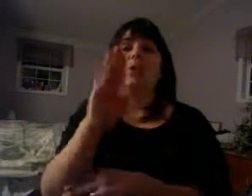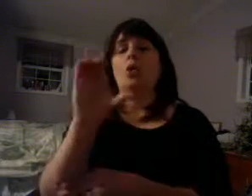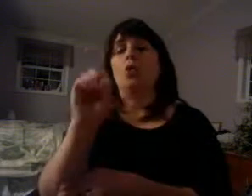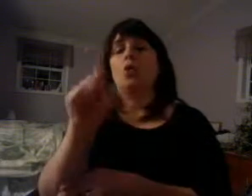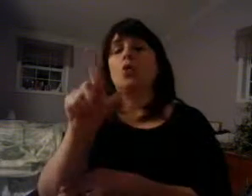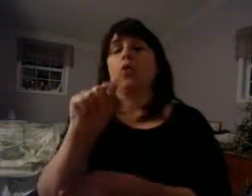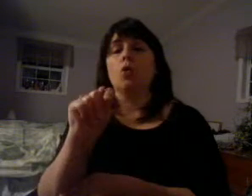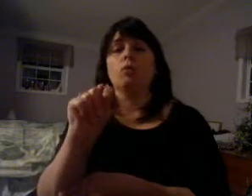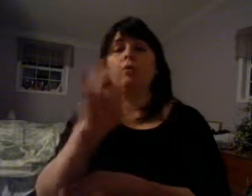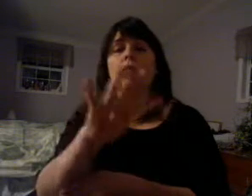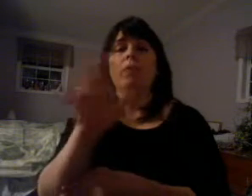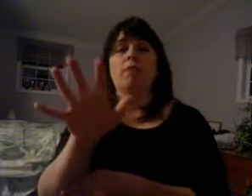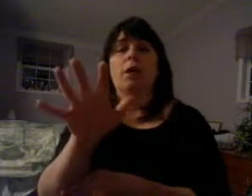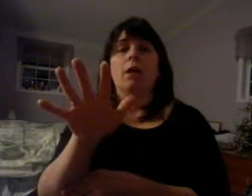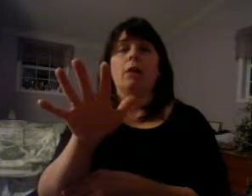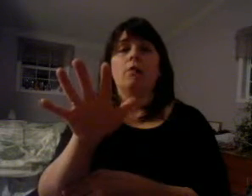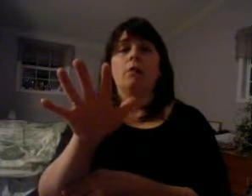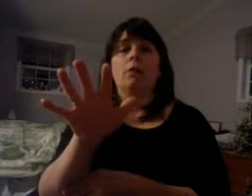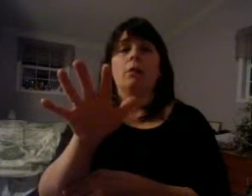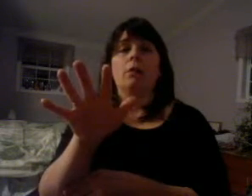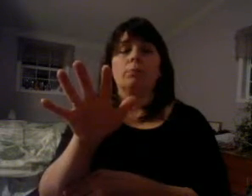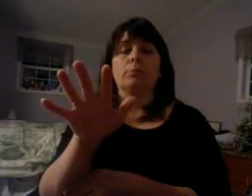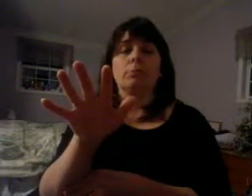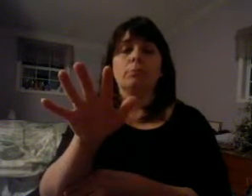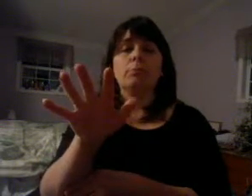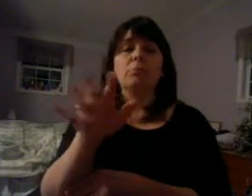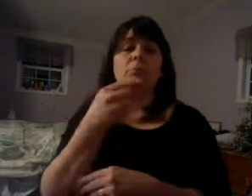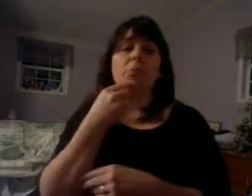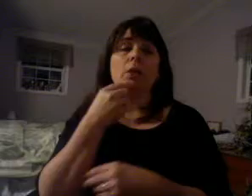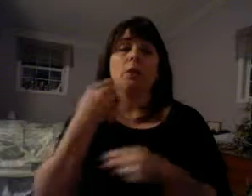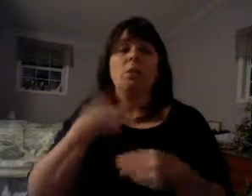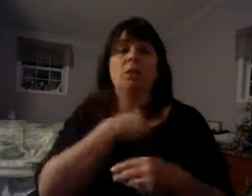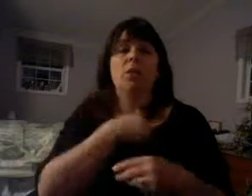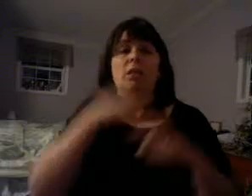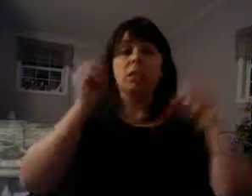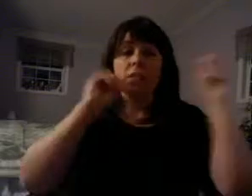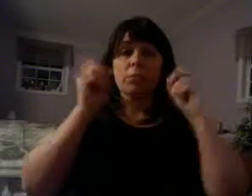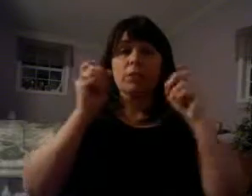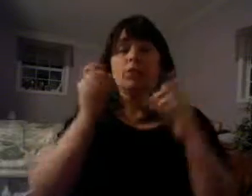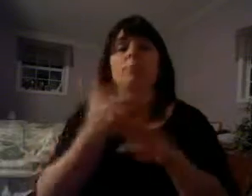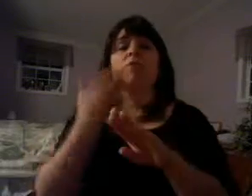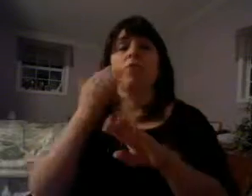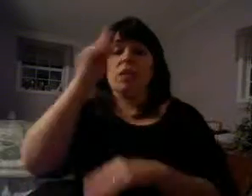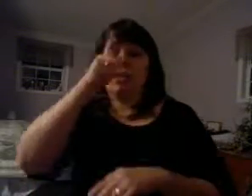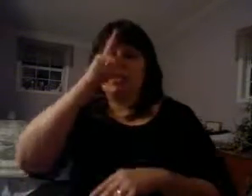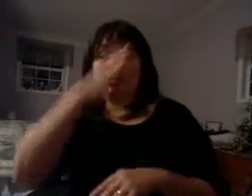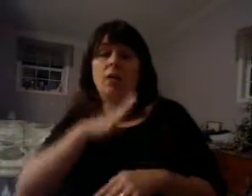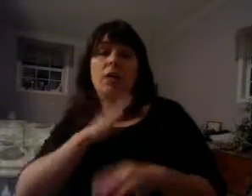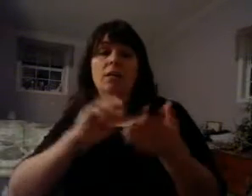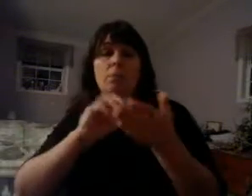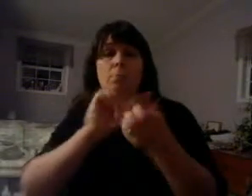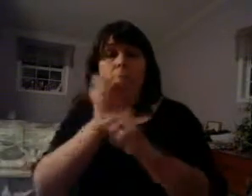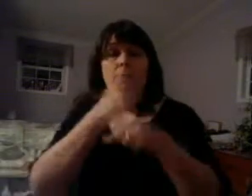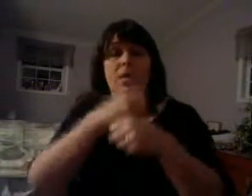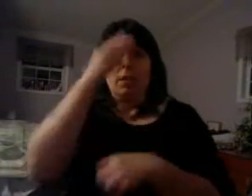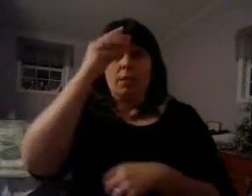God made man, but Sam Colt made him equal. And the pistol itself was called the Equalizer. In